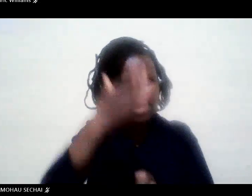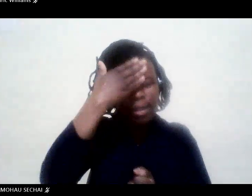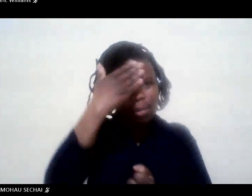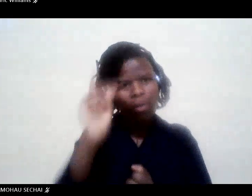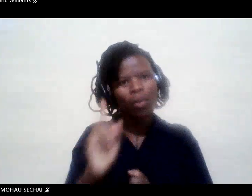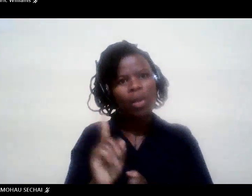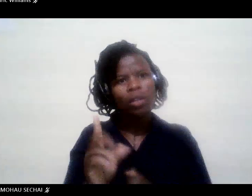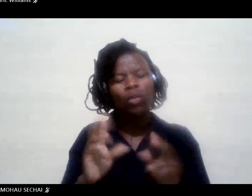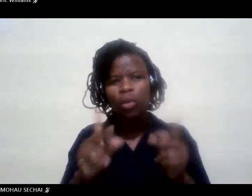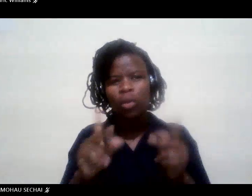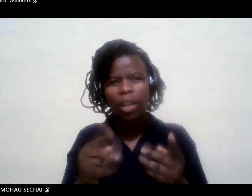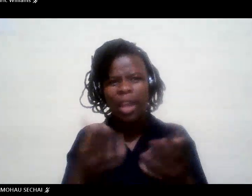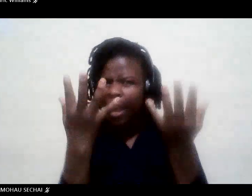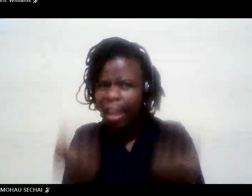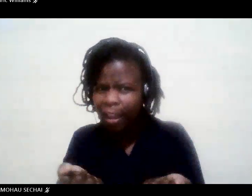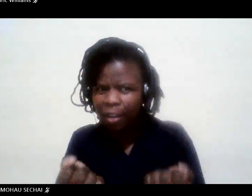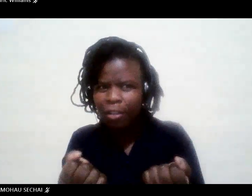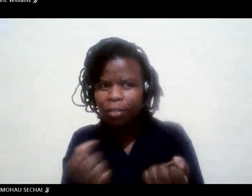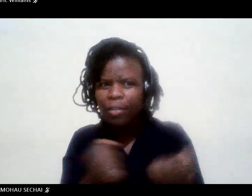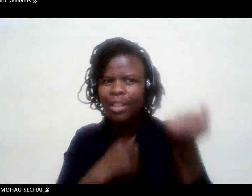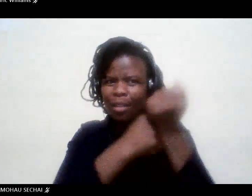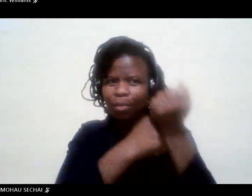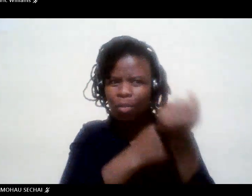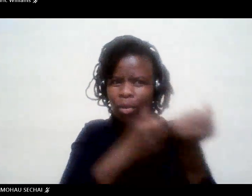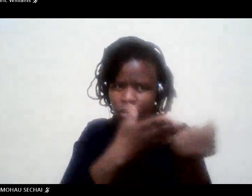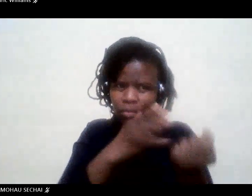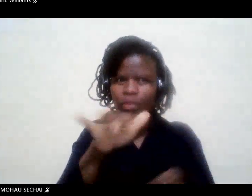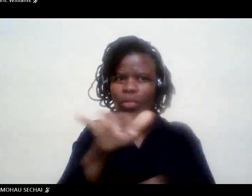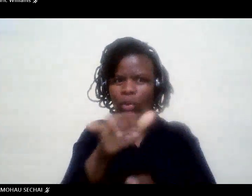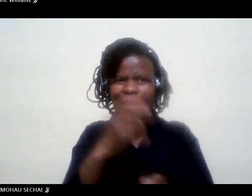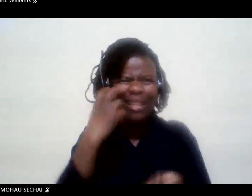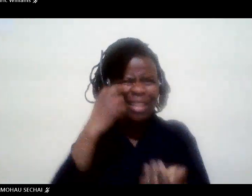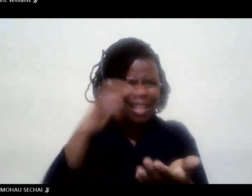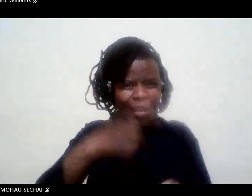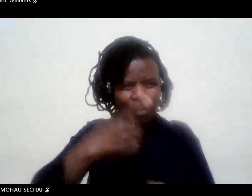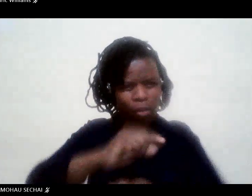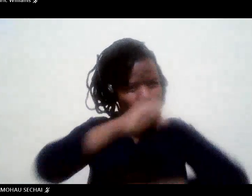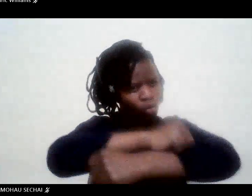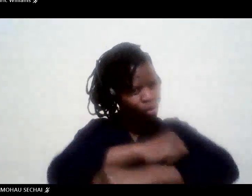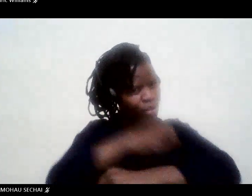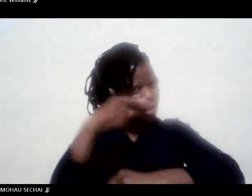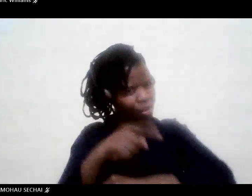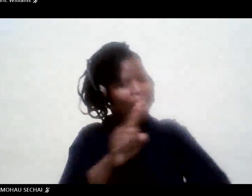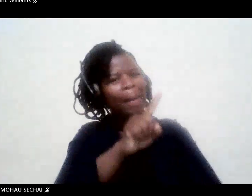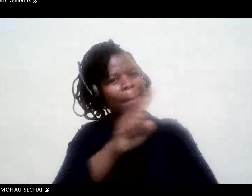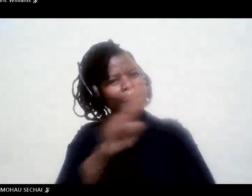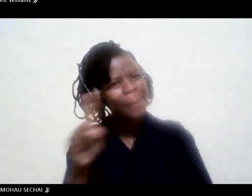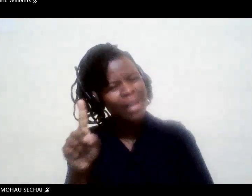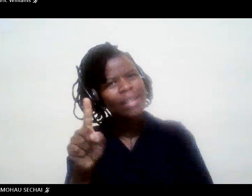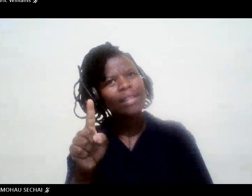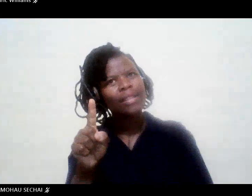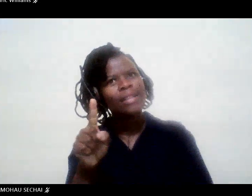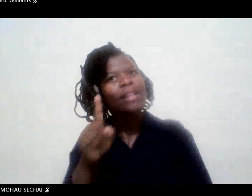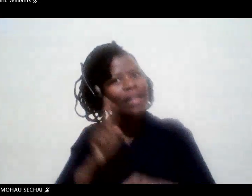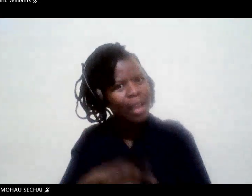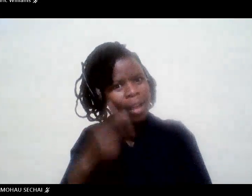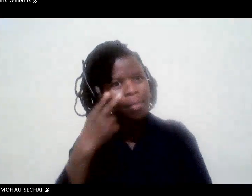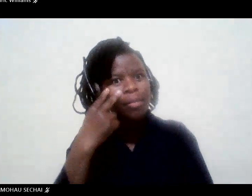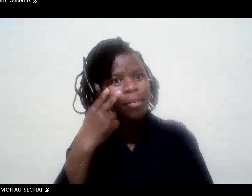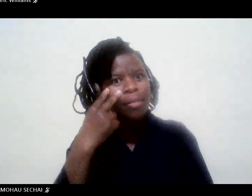we have that support that is needed for the students. But when we look